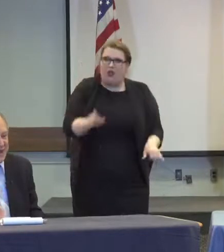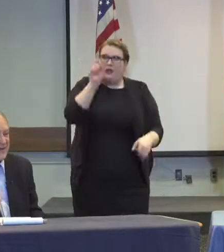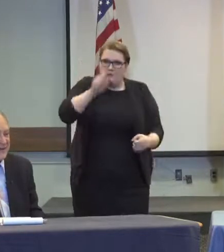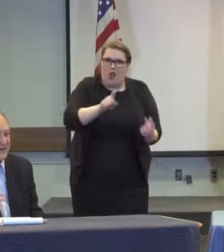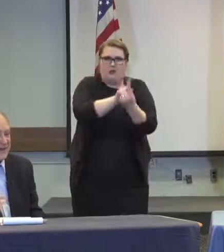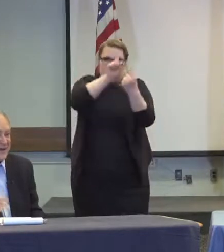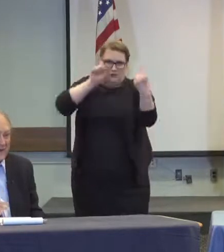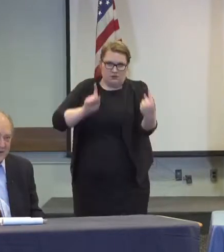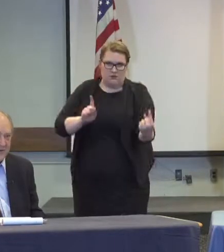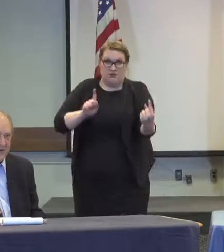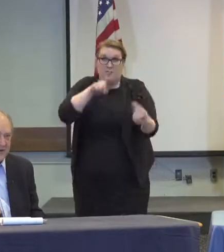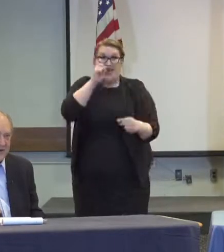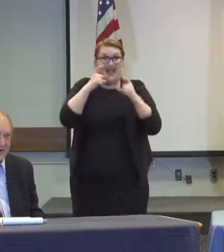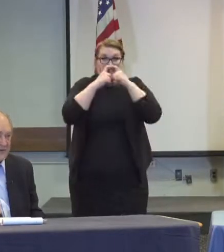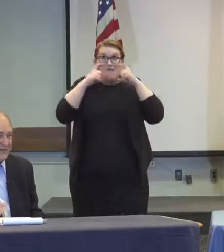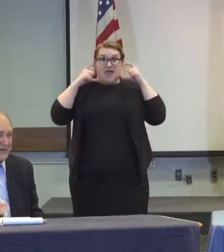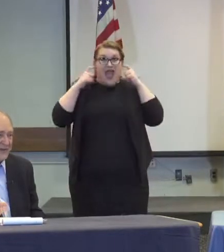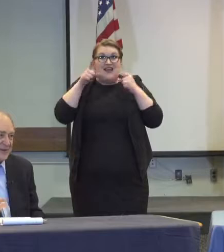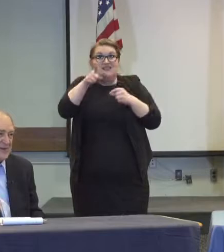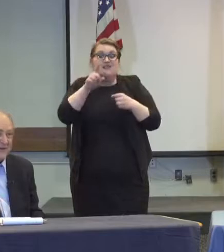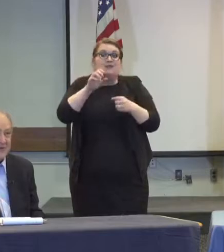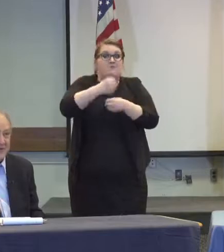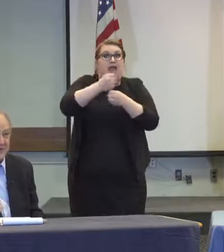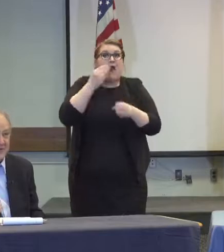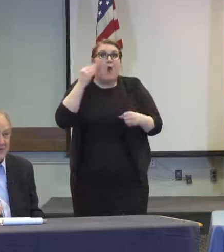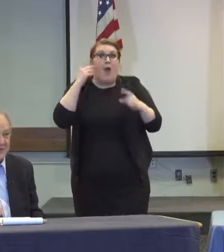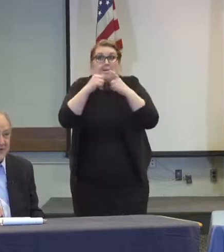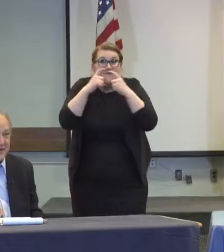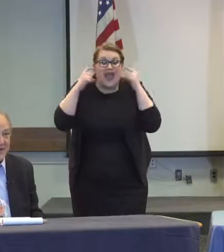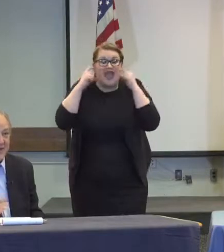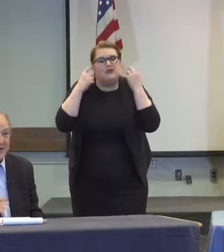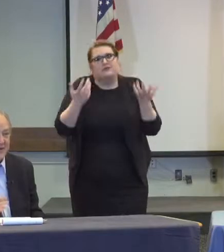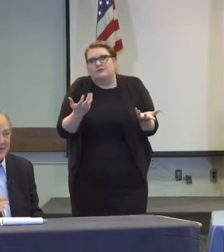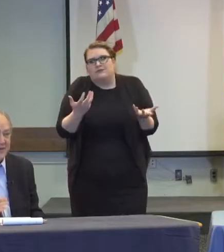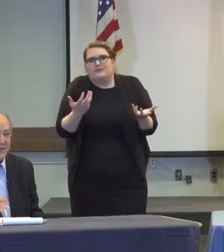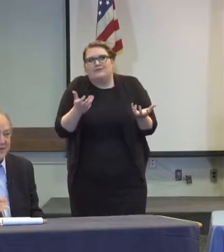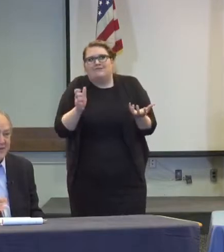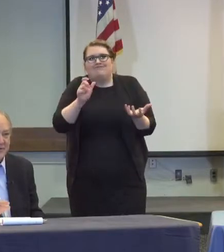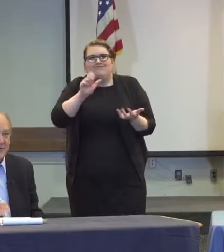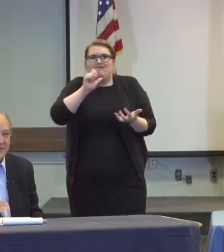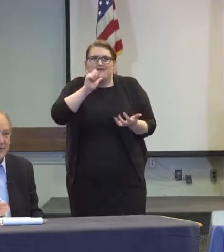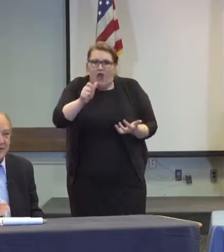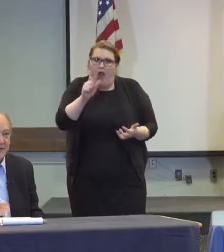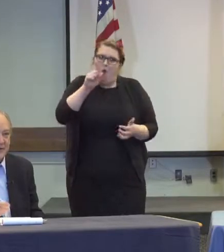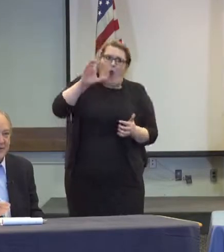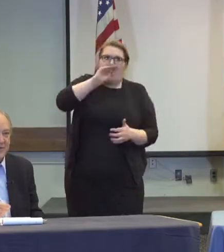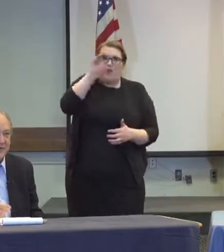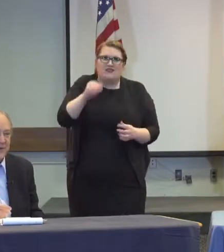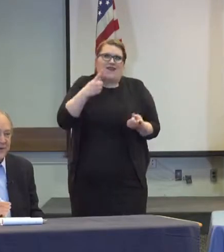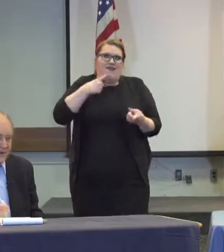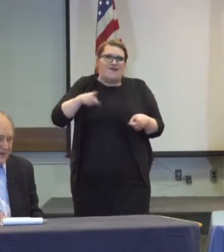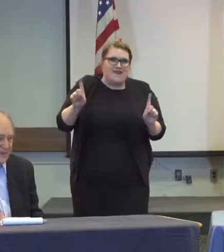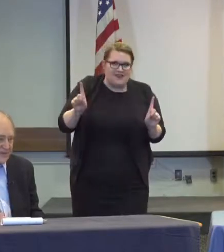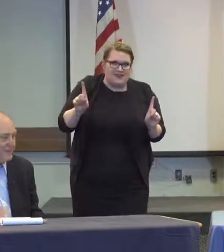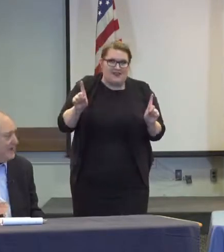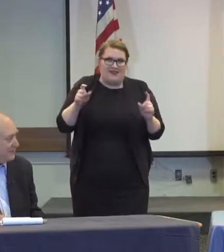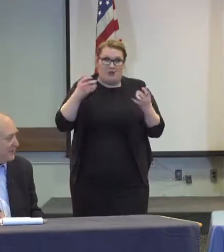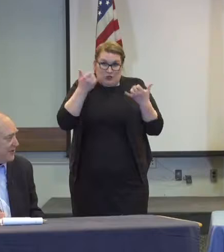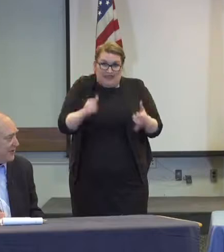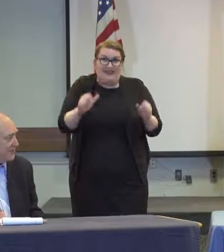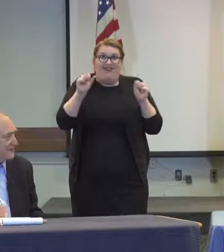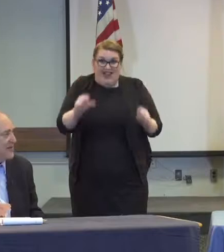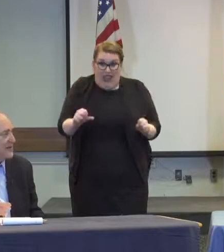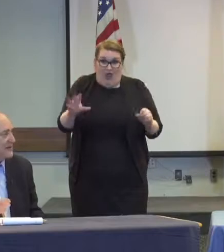is not 100% effective, and much less so if it's homemade, in terms of preventing you from acquiring